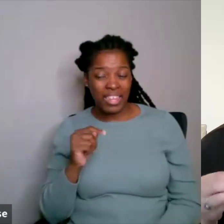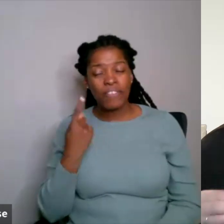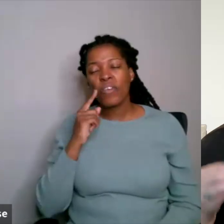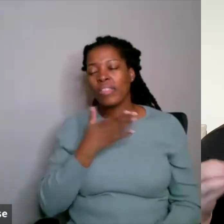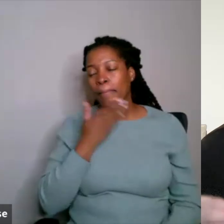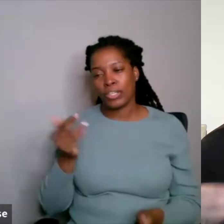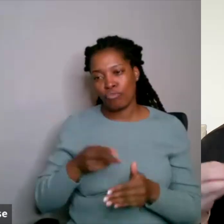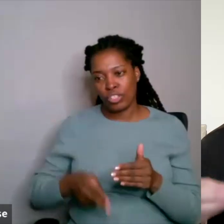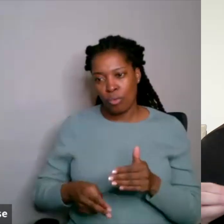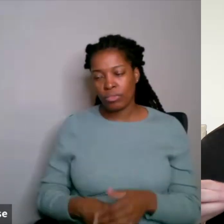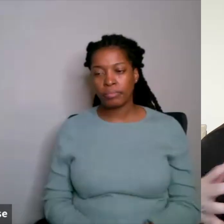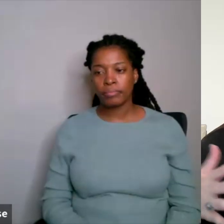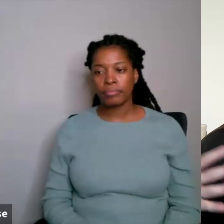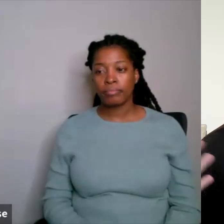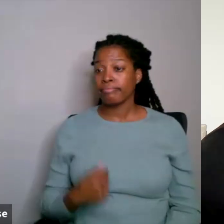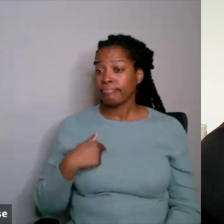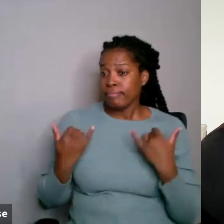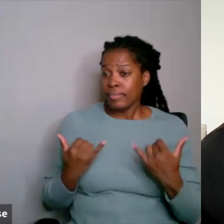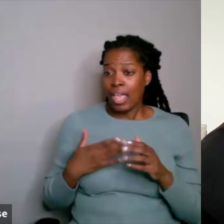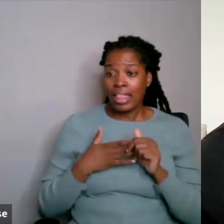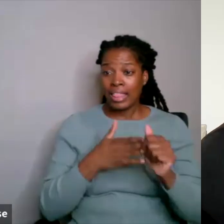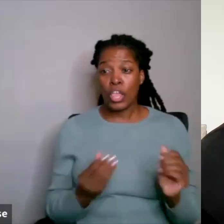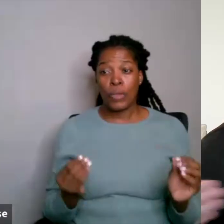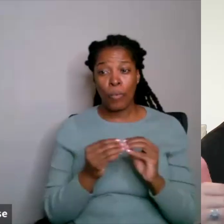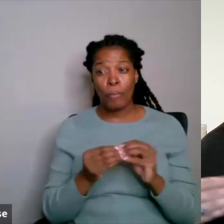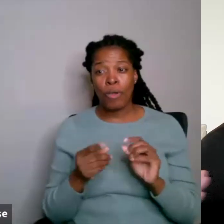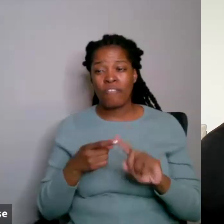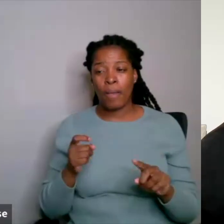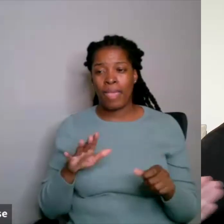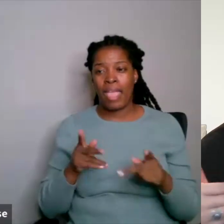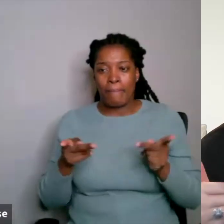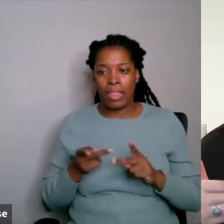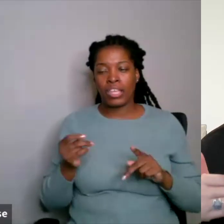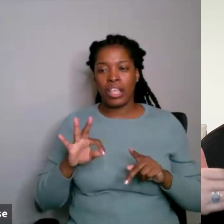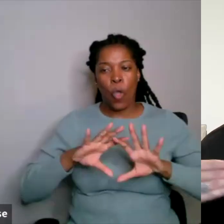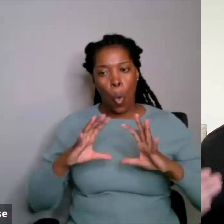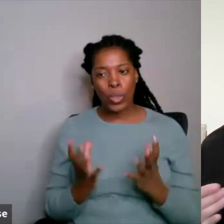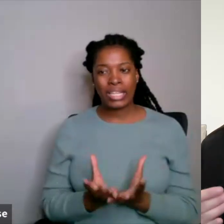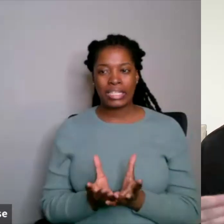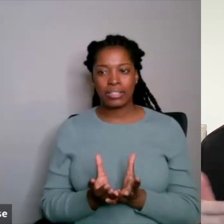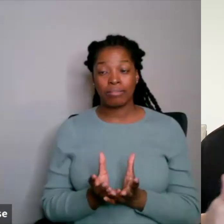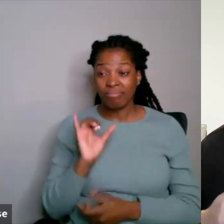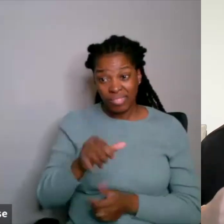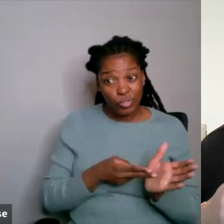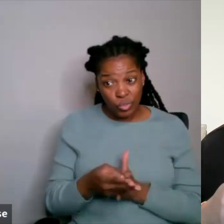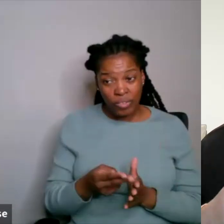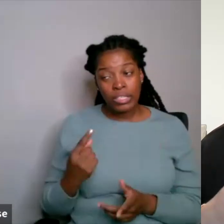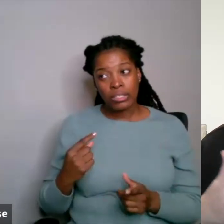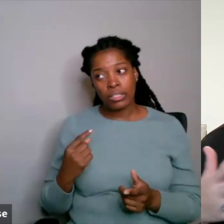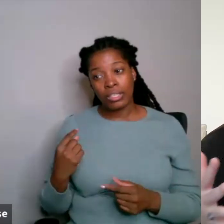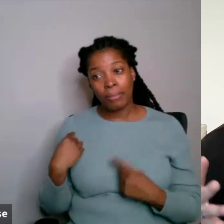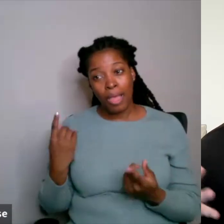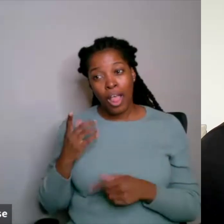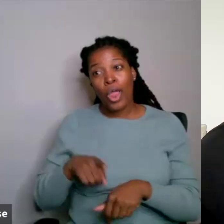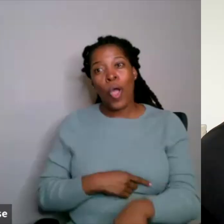I now lead more and more from a place of wholeness. That's the truth. It's been a long journey to get here,